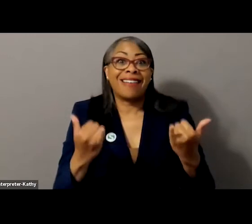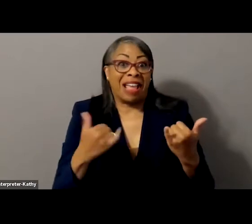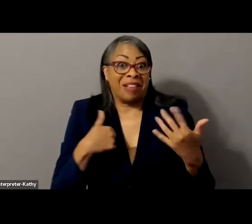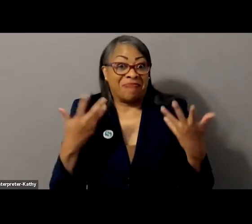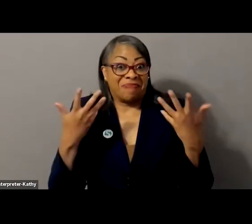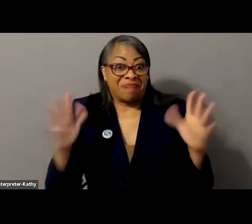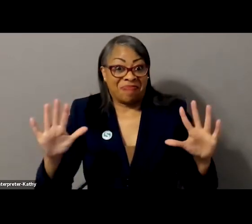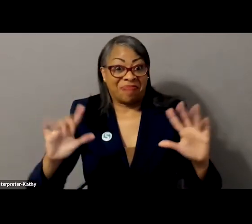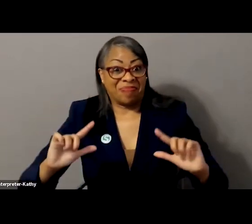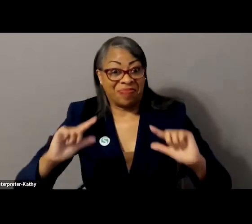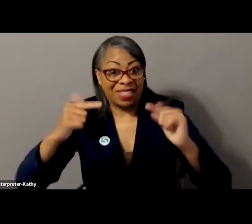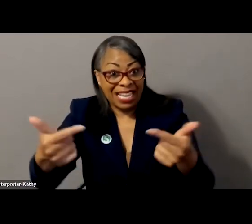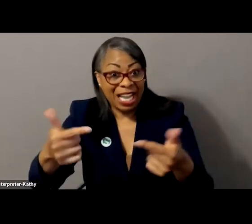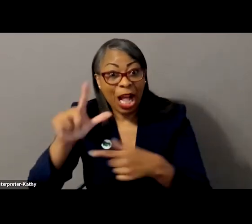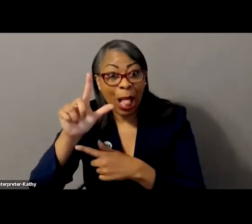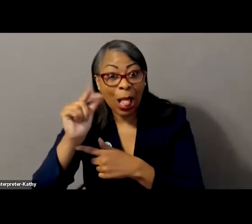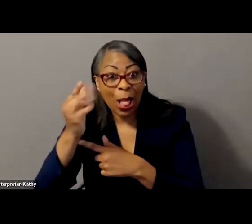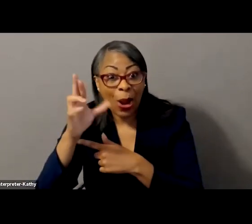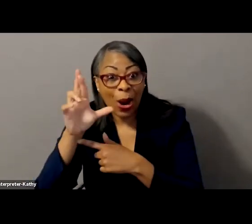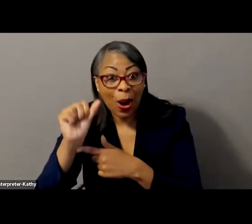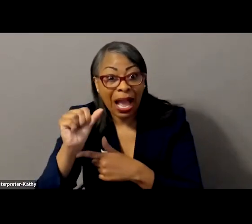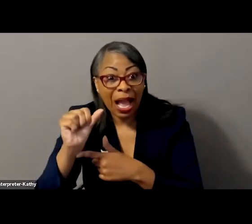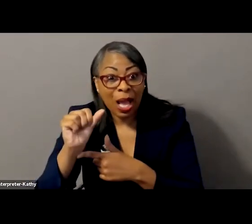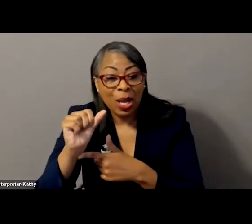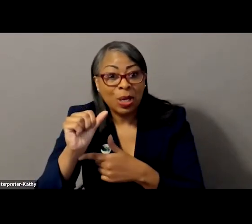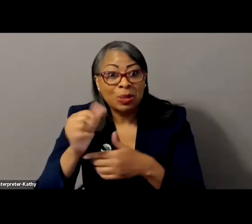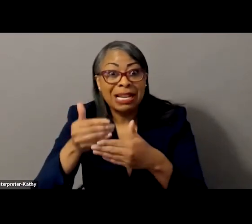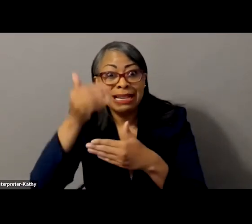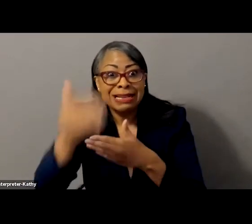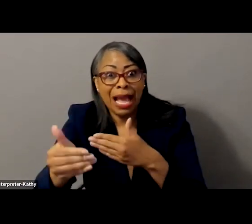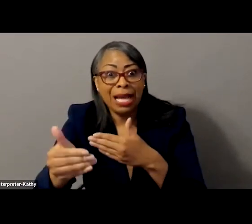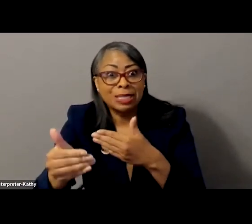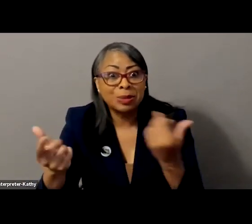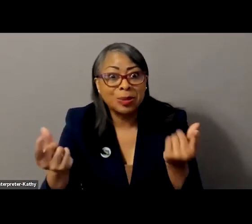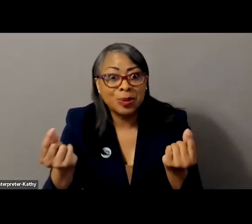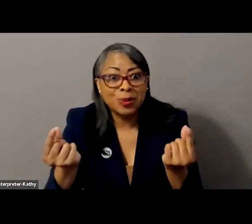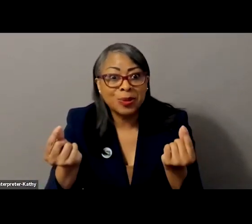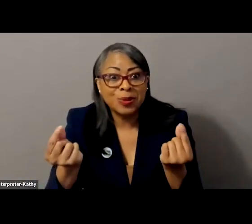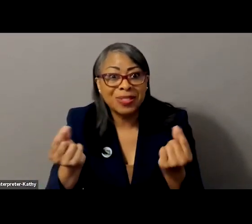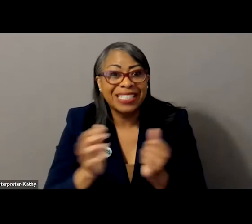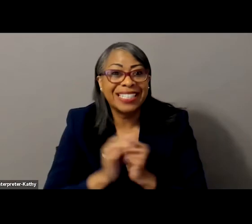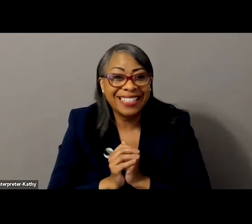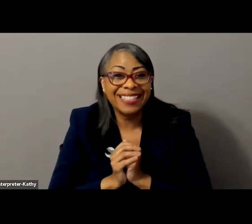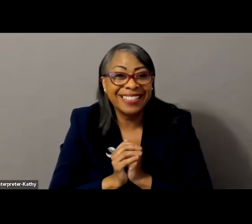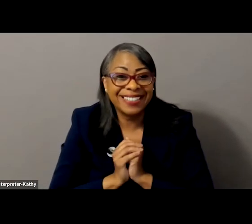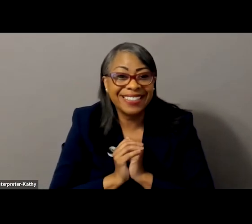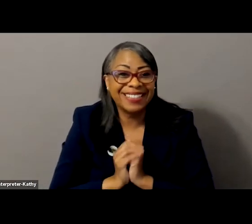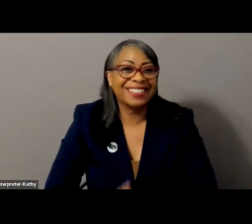let Laura tell me what happens next. Thank you, Sam.